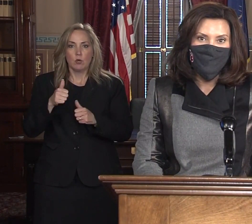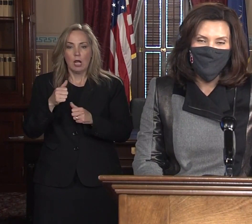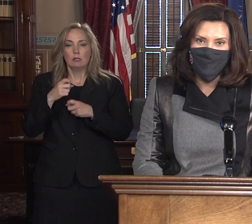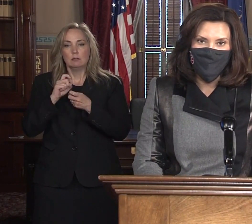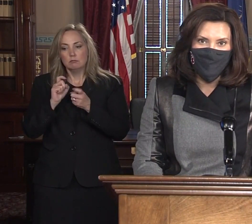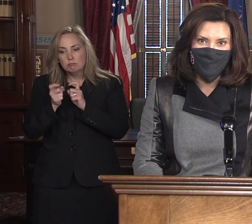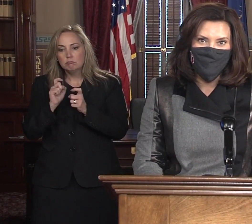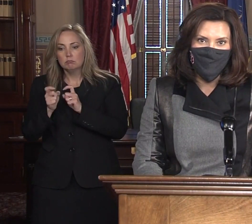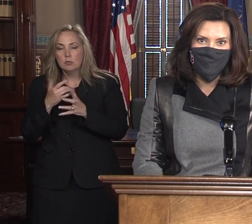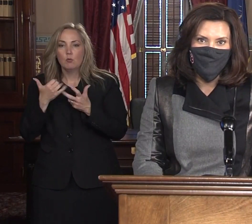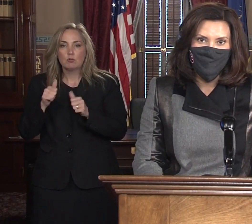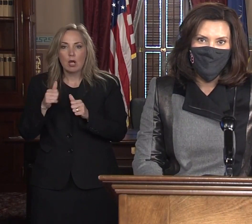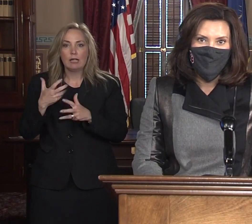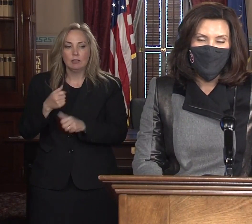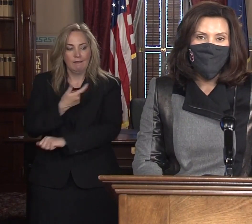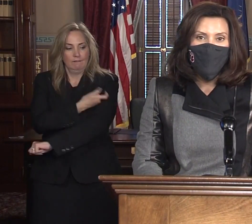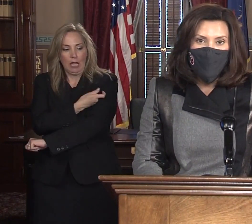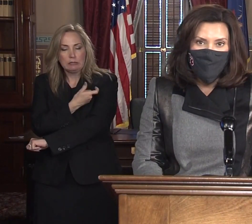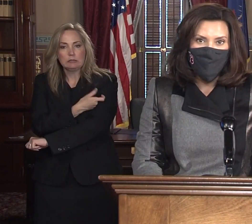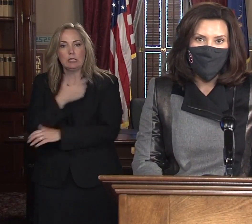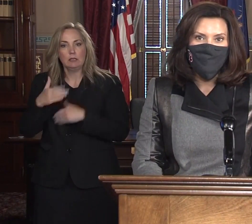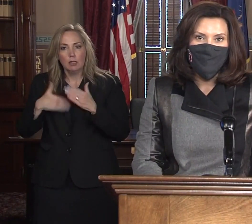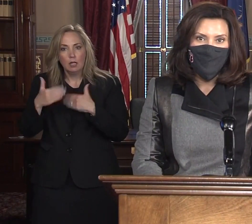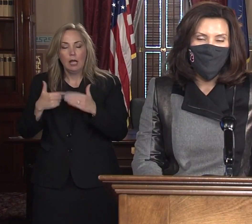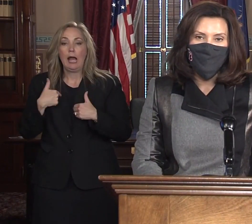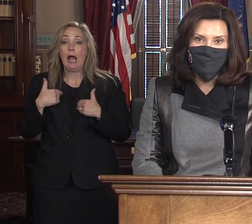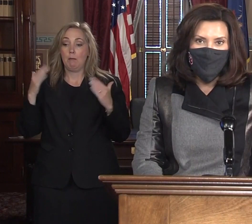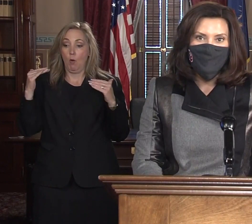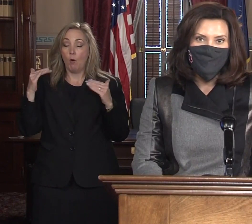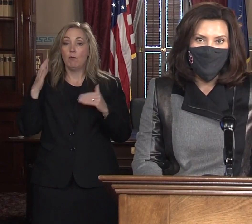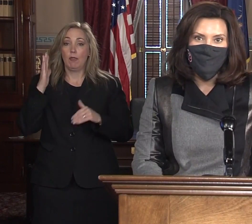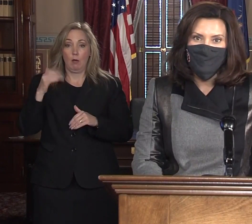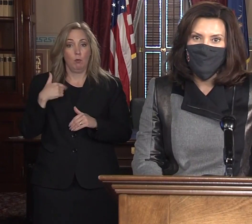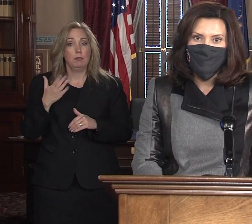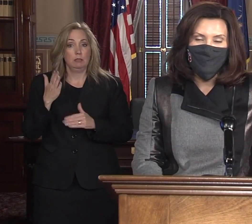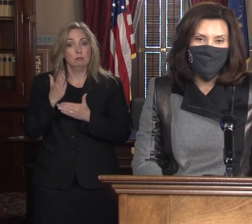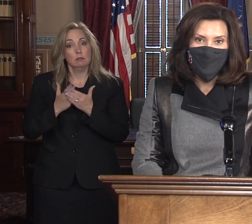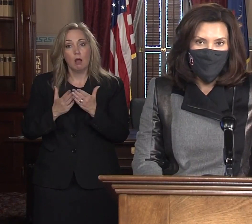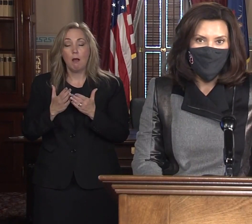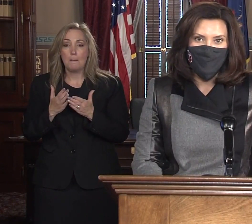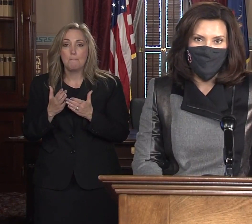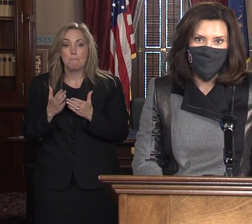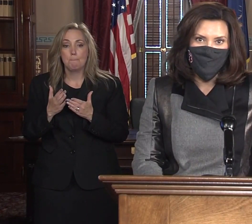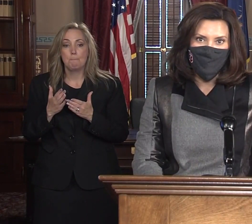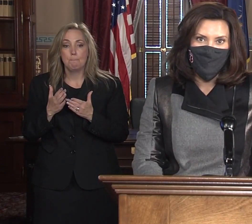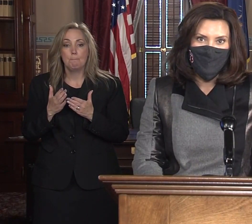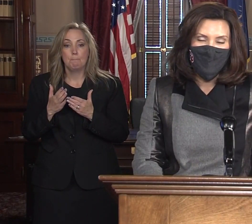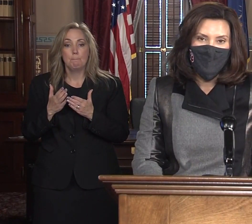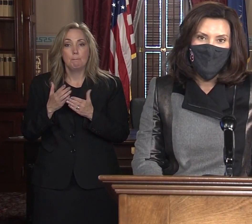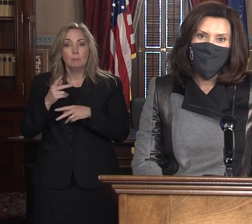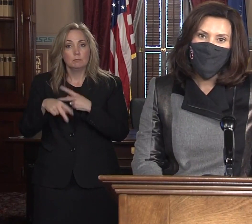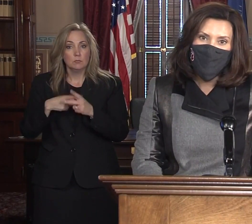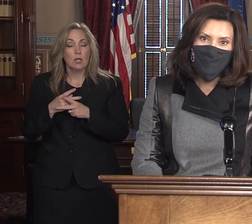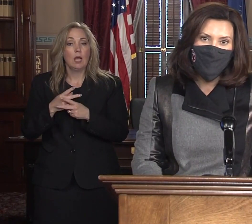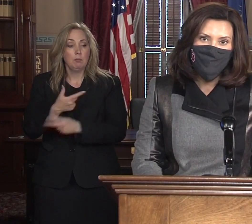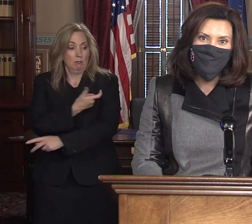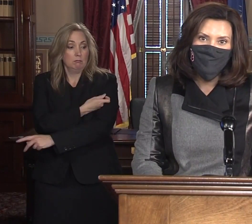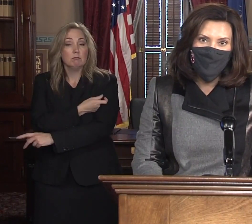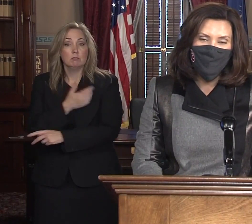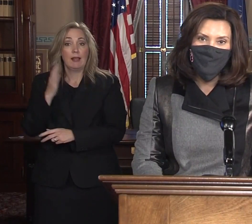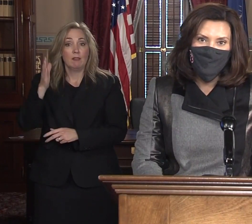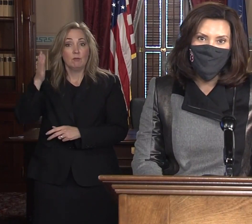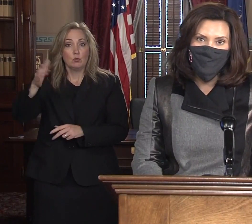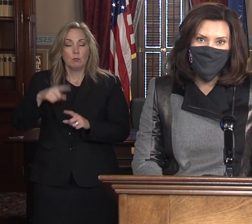the race to get vaccines. And I'm hopeful that there will be some in the very near future. But right now